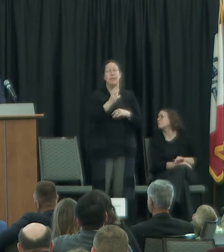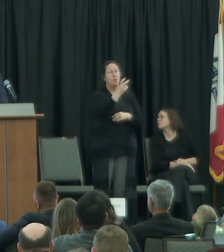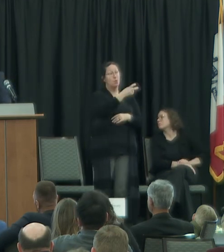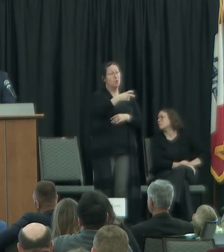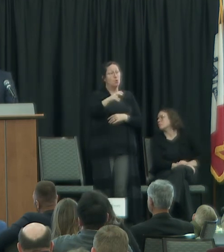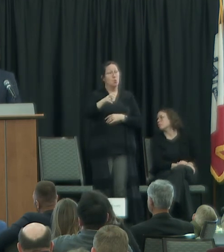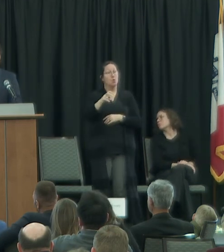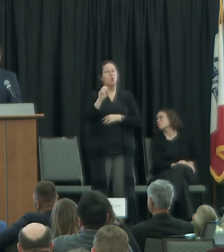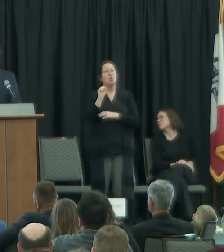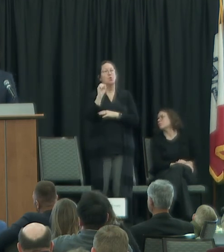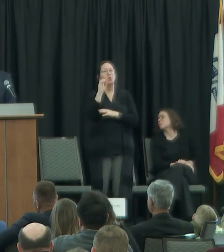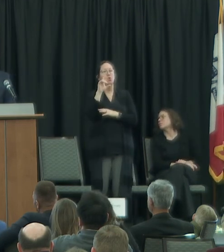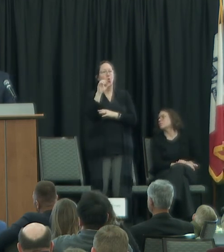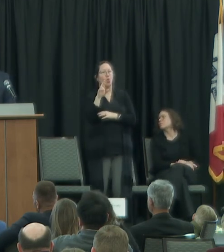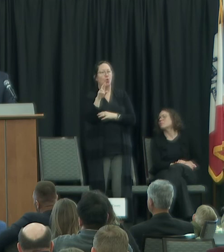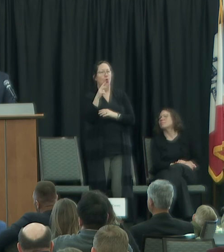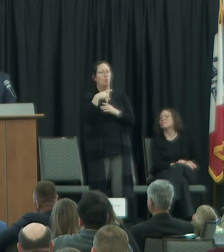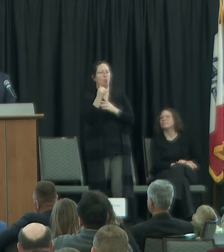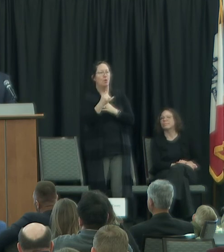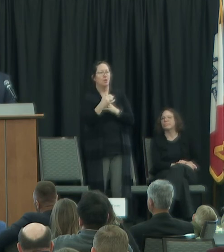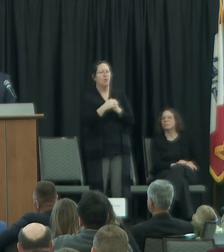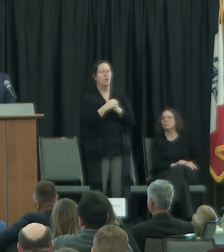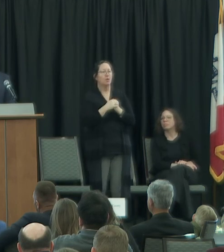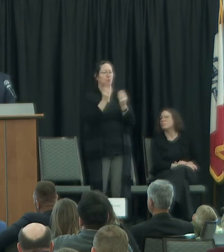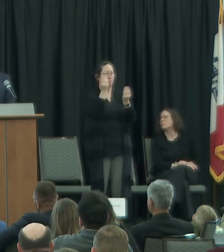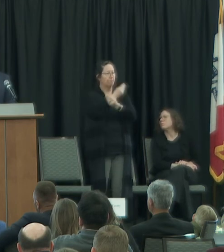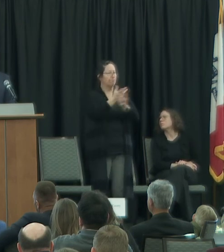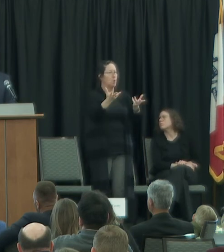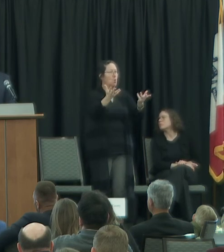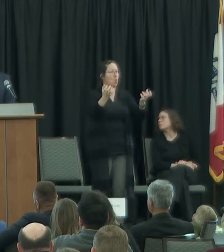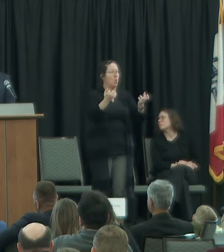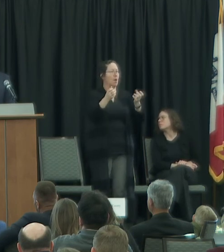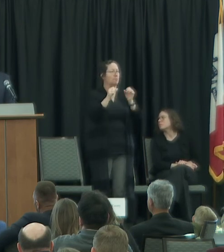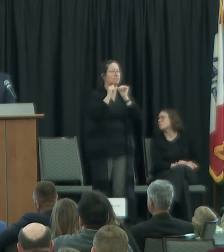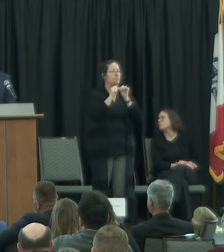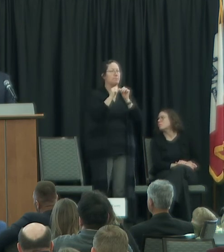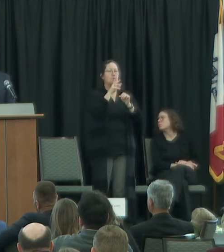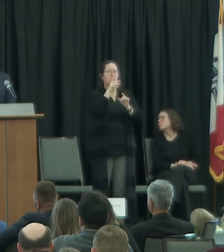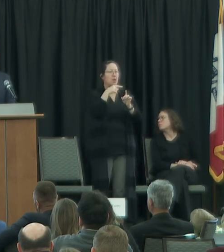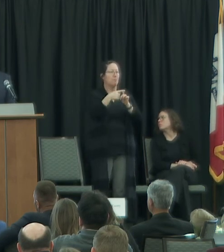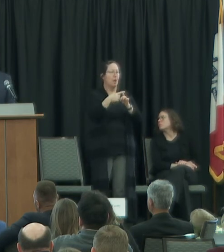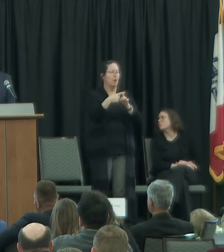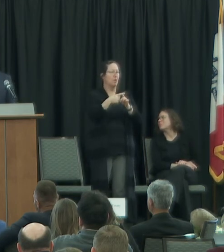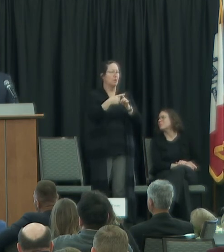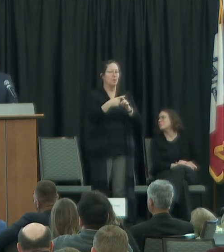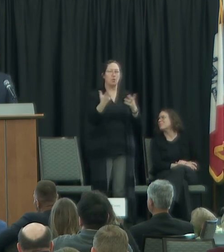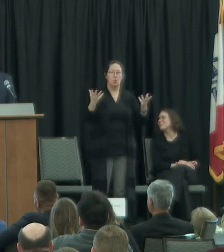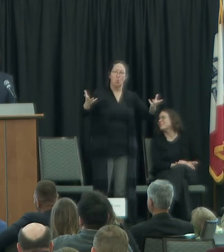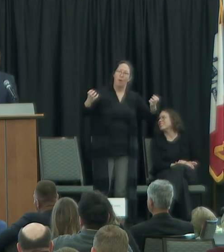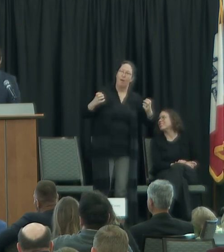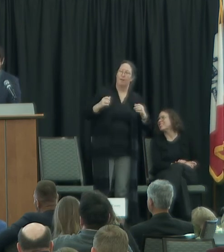to the solar project, because you telegraphed that you really would like to keep talking about that earlier.